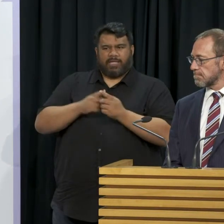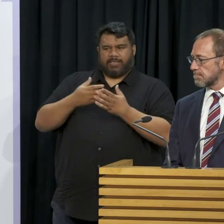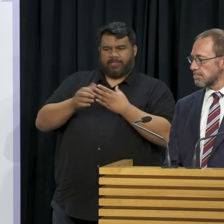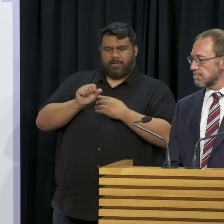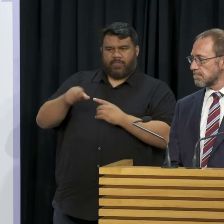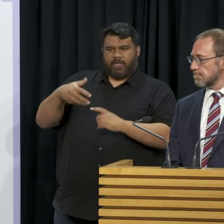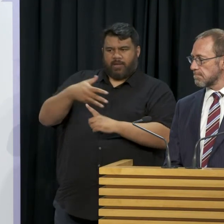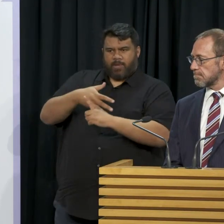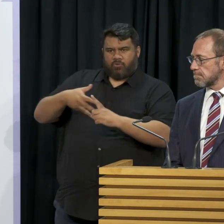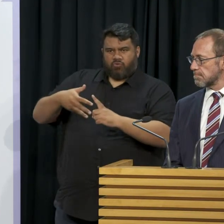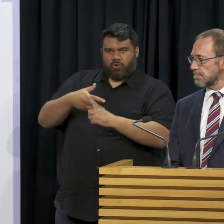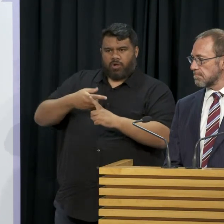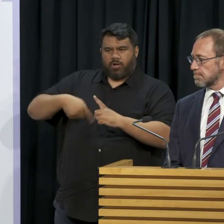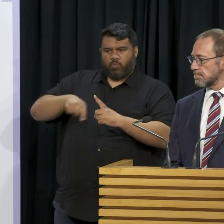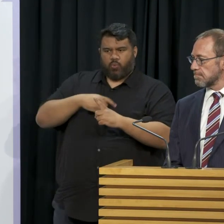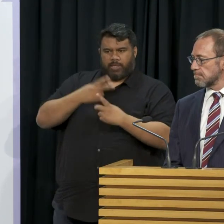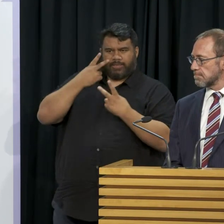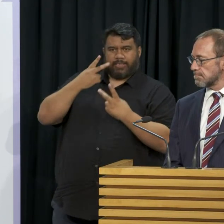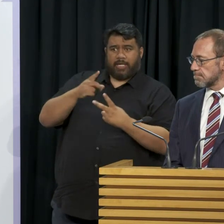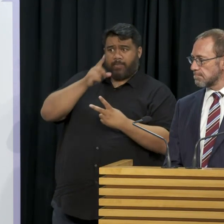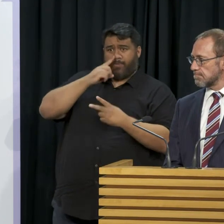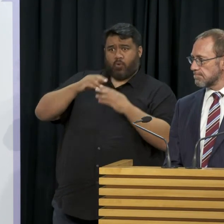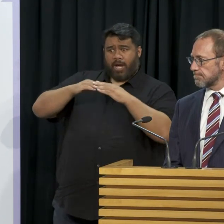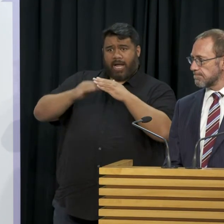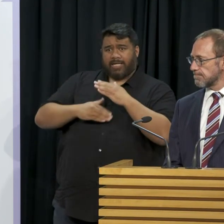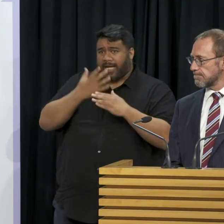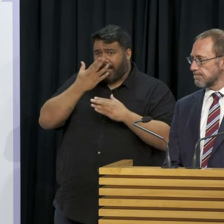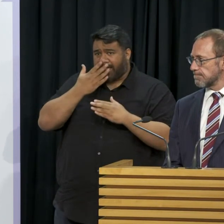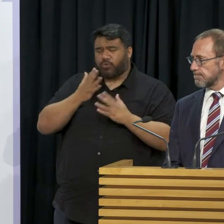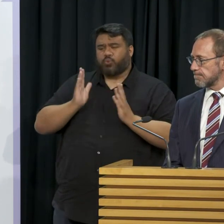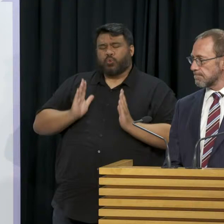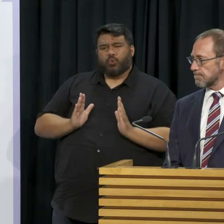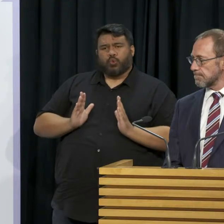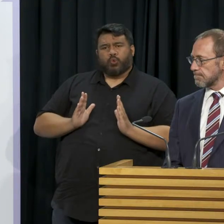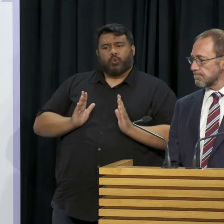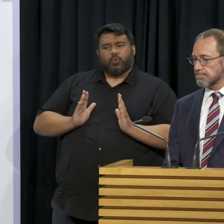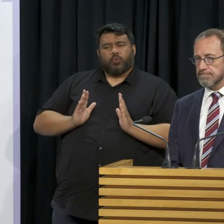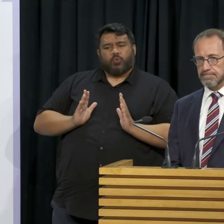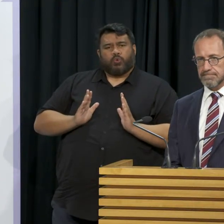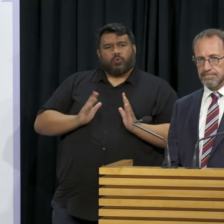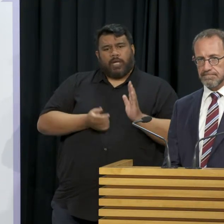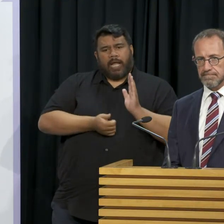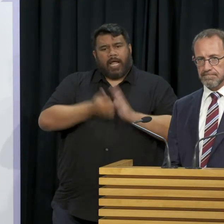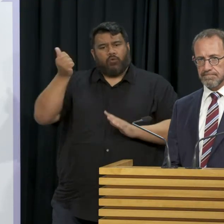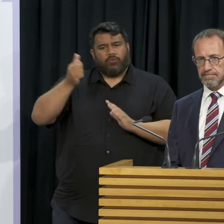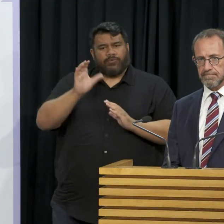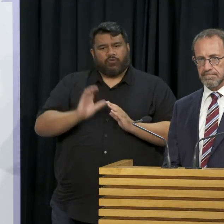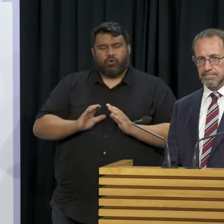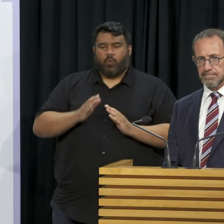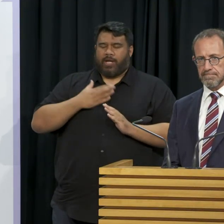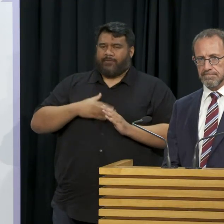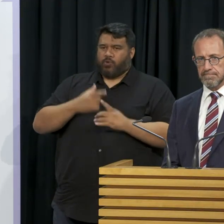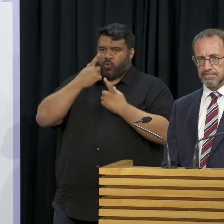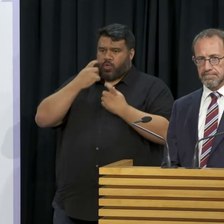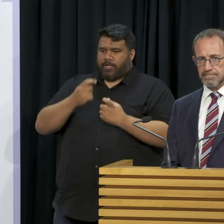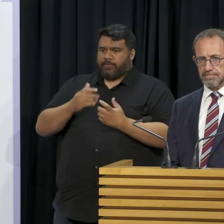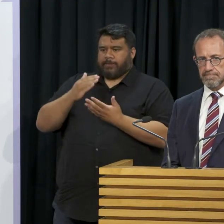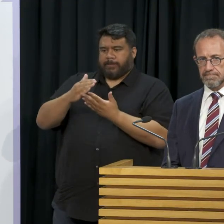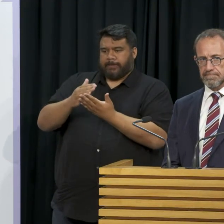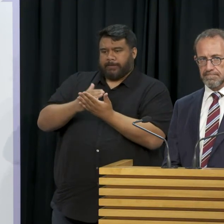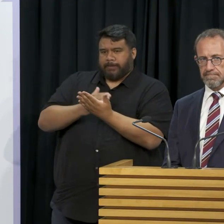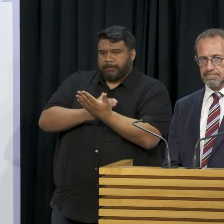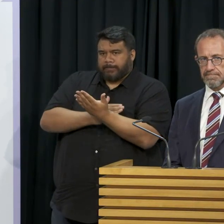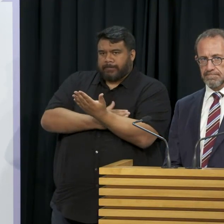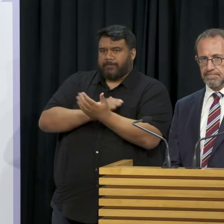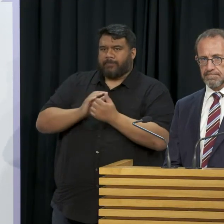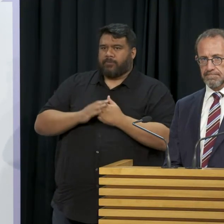that we do treat minors in a particular way when we're dealing with deportation. Is it even legal to deport minors in this way, and what support